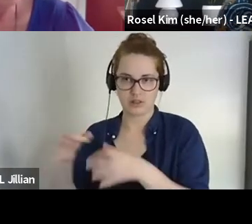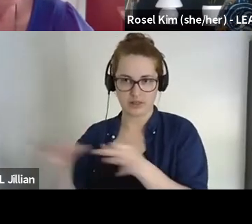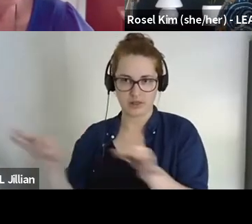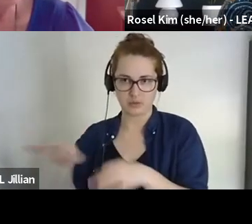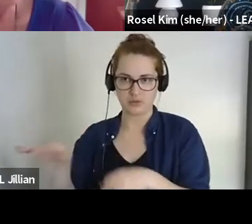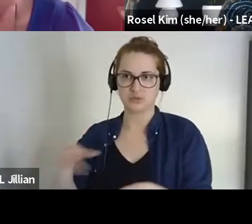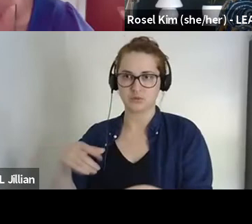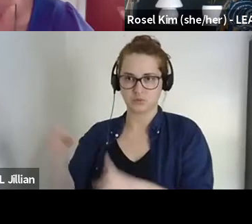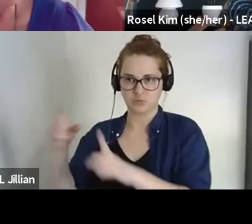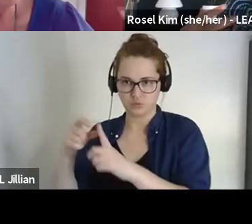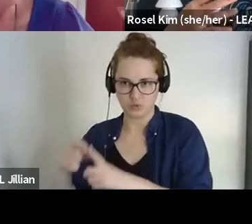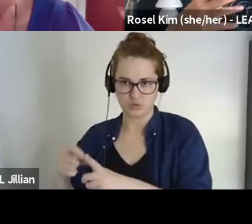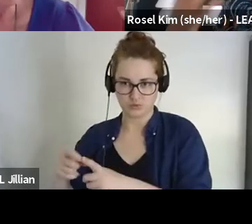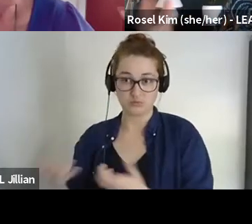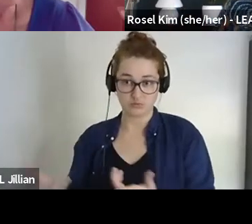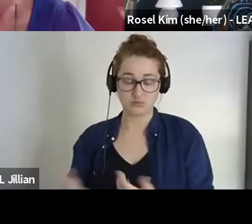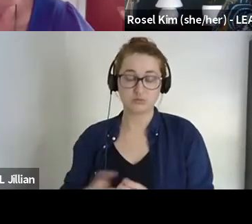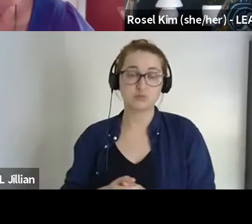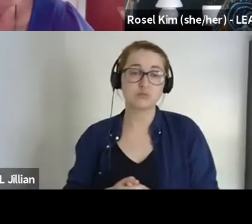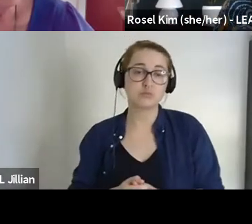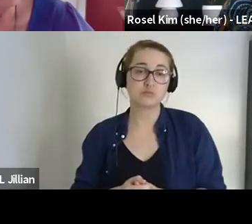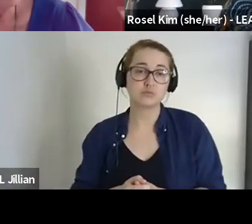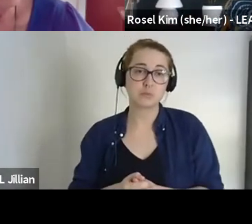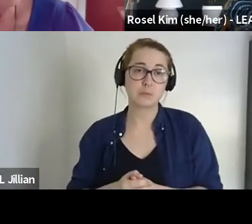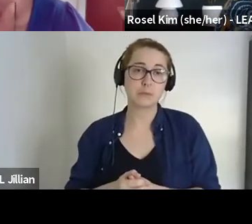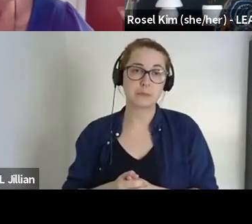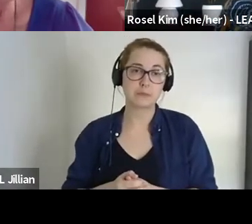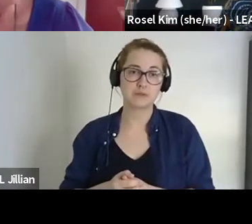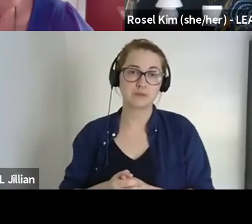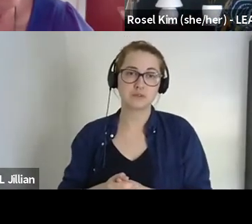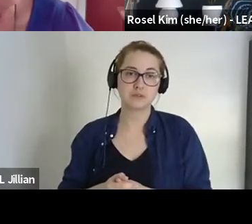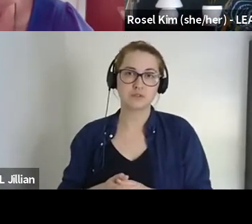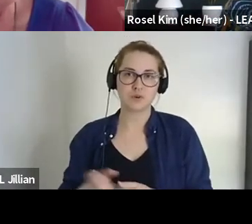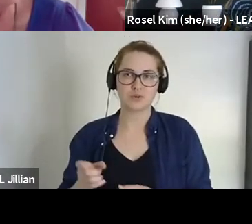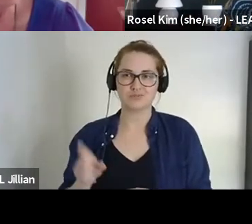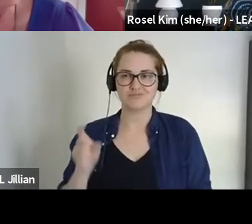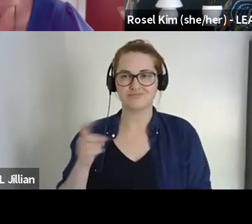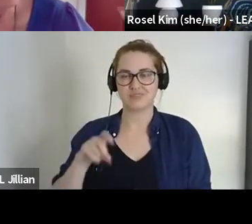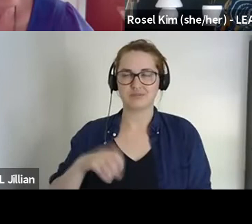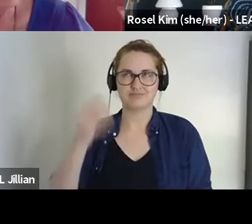long as we sort of keep those principles, and I'm hoping that we can